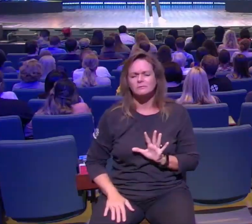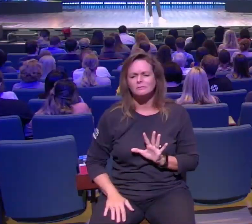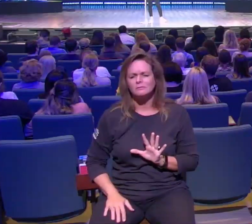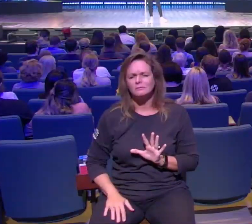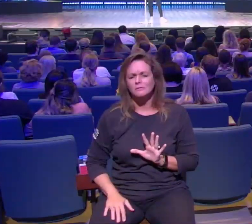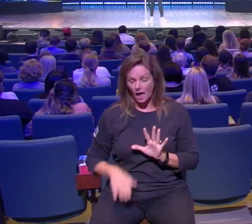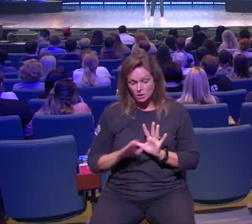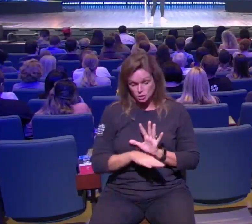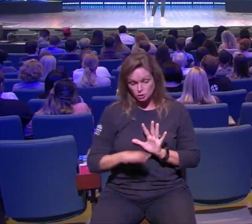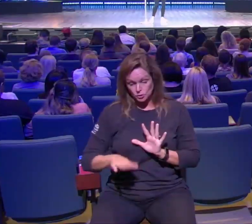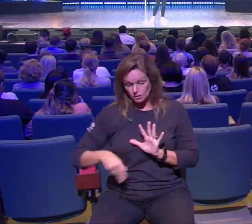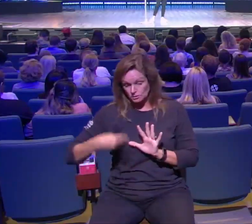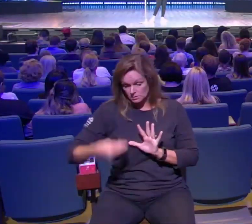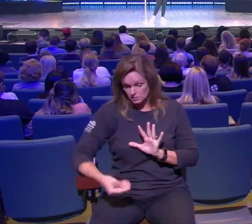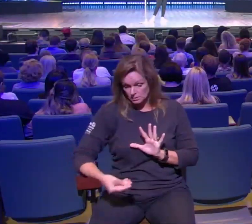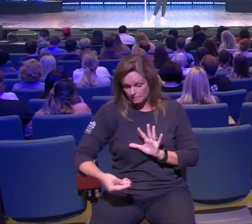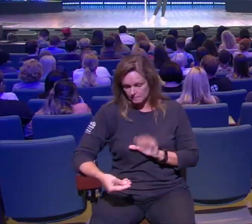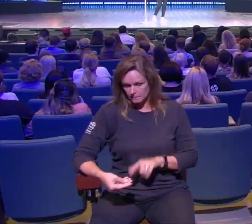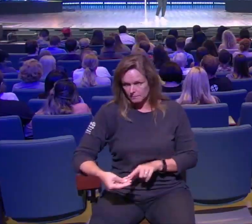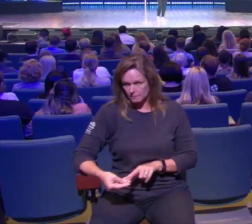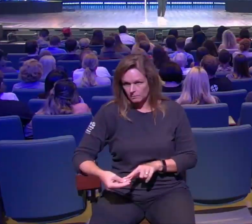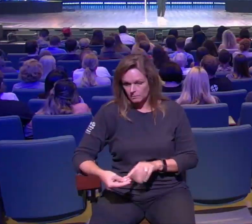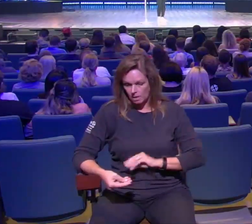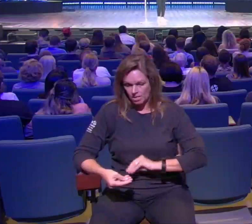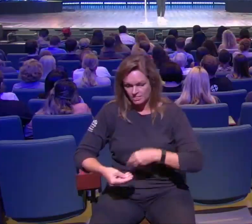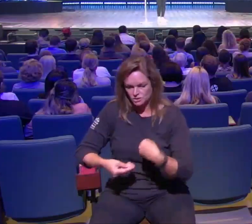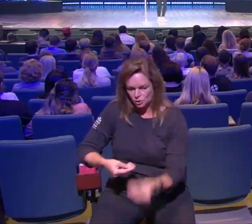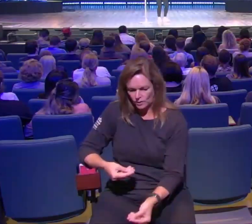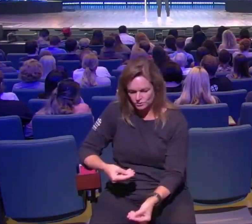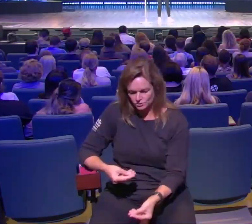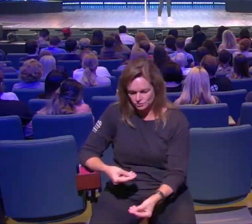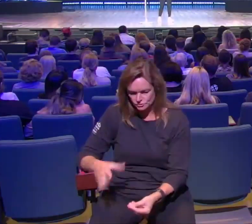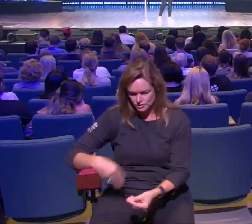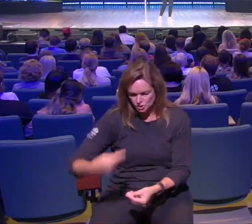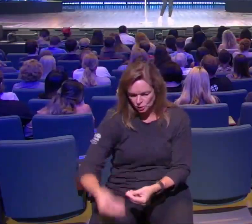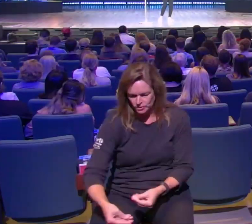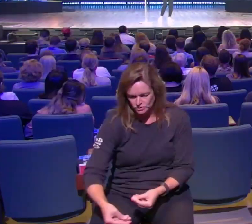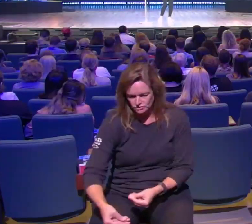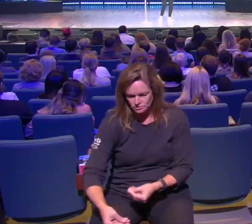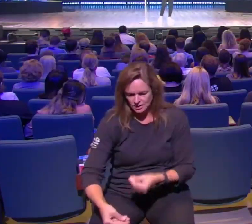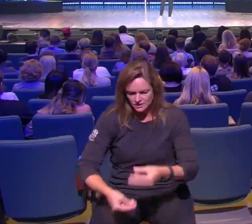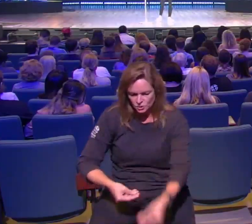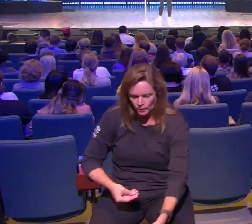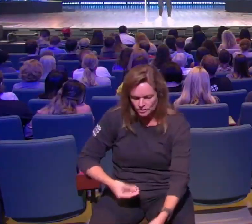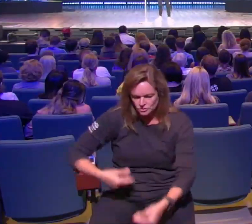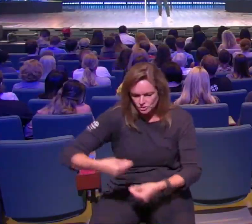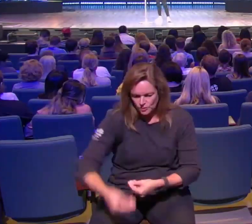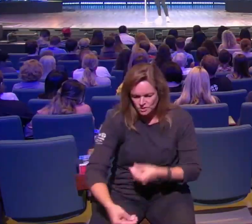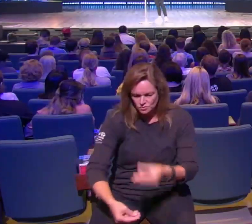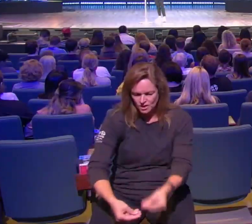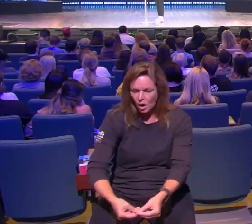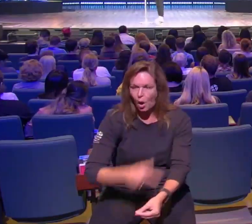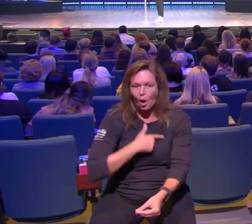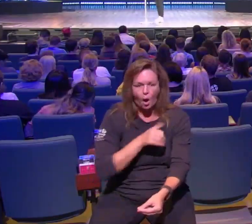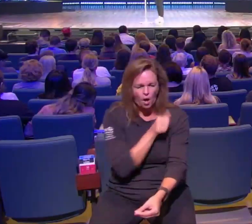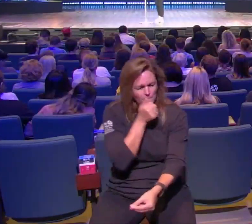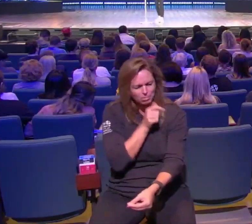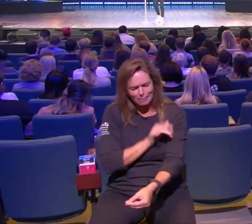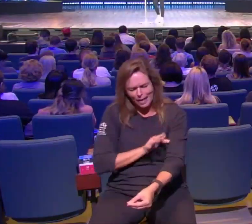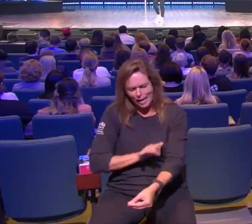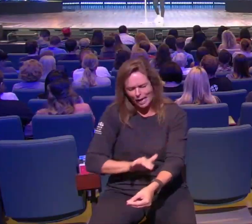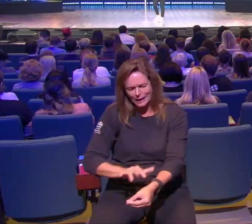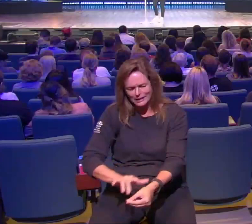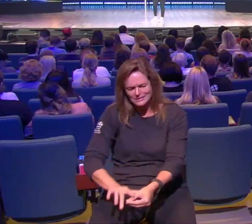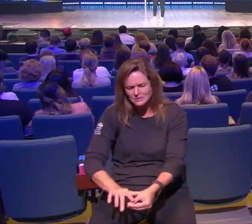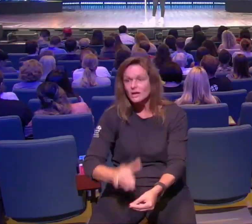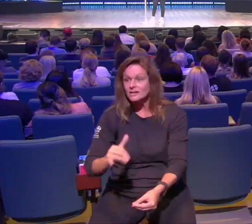which meant that all the generations after them, every girl, every sister, every daughter was destined for a life of